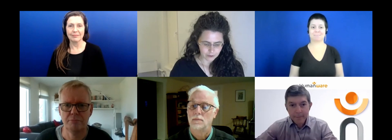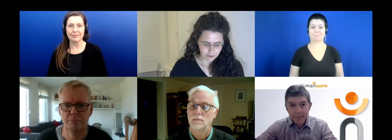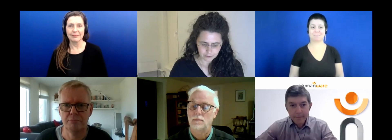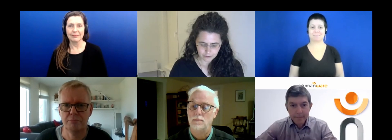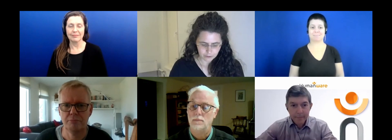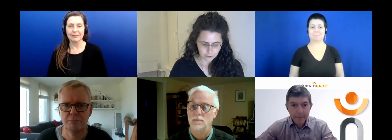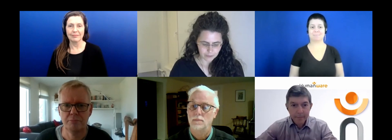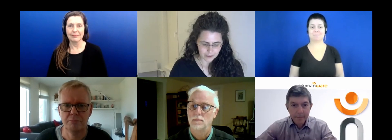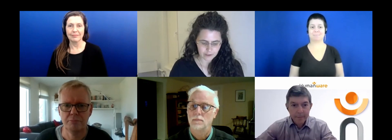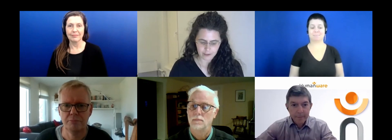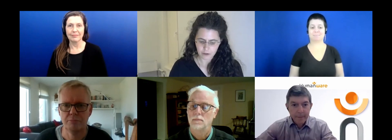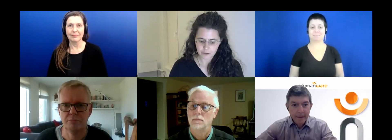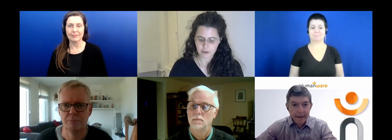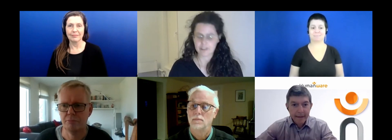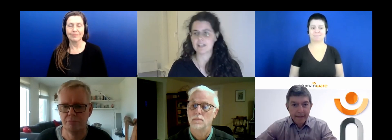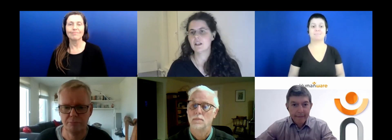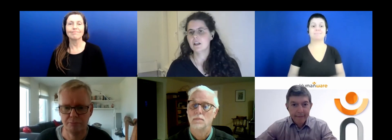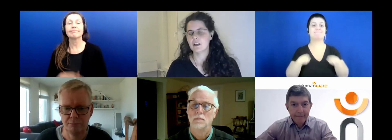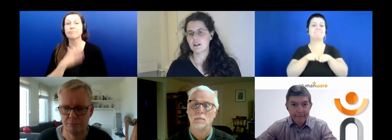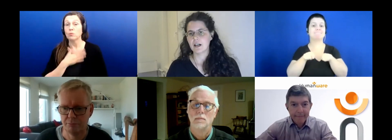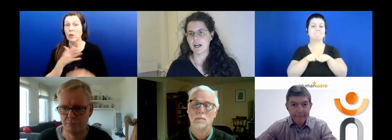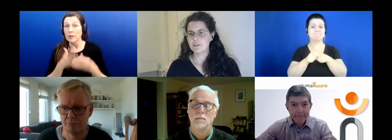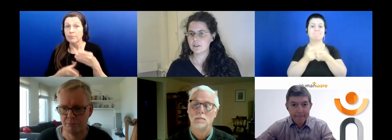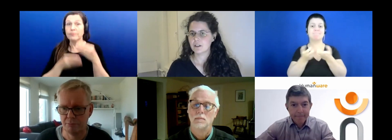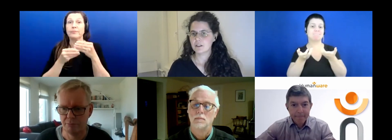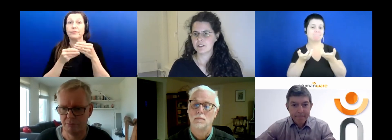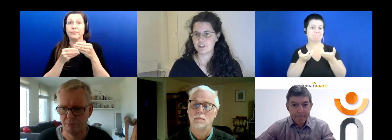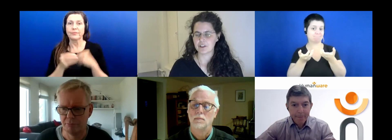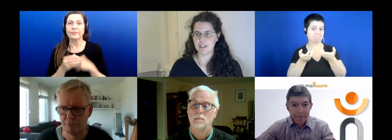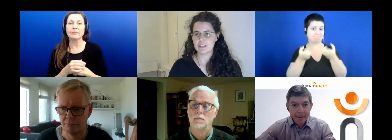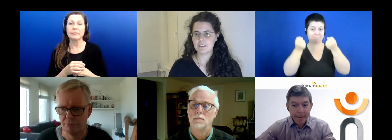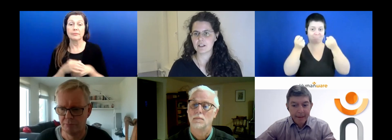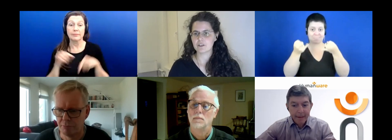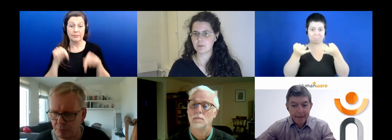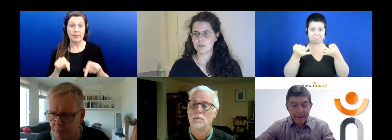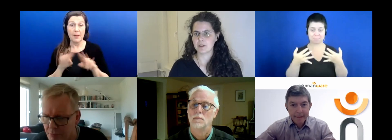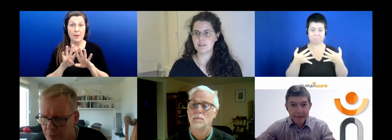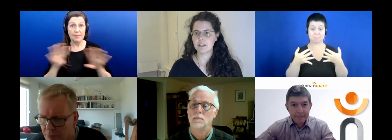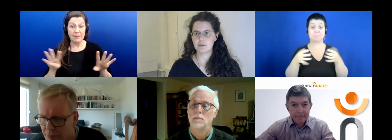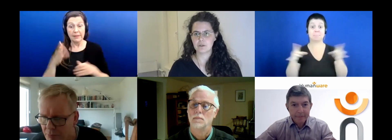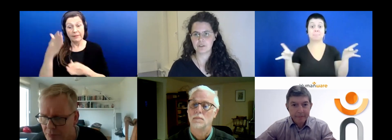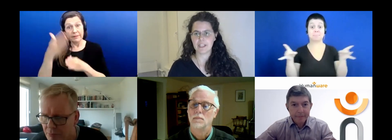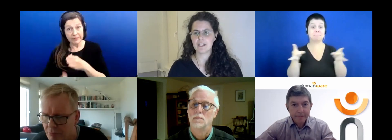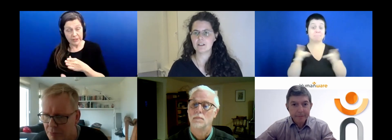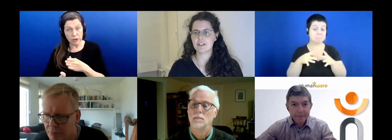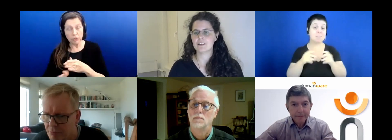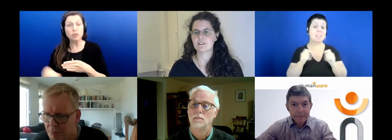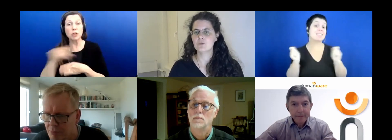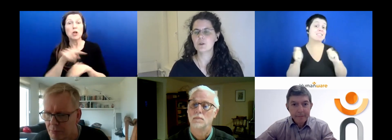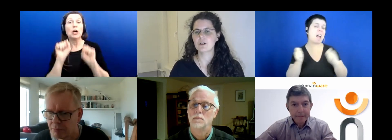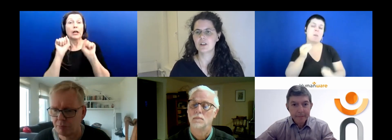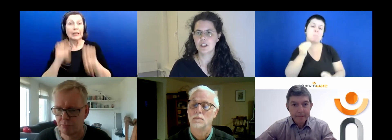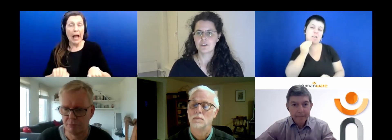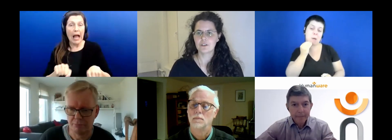I wanted to mention here also that after this session ends, there is a possibility to stay here in this